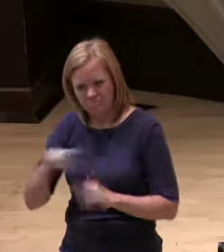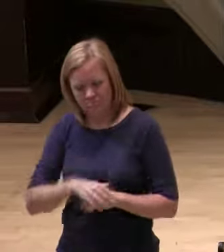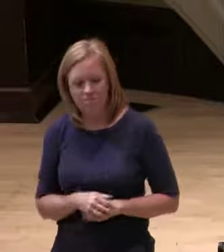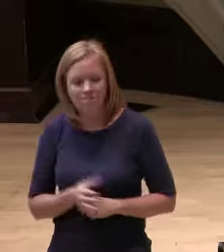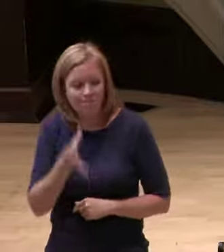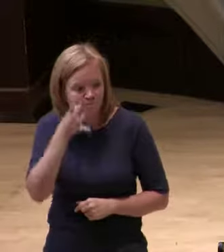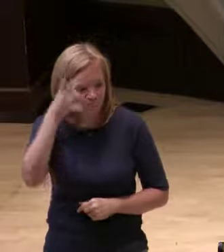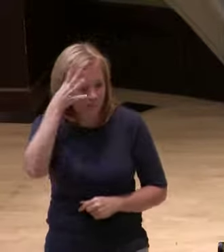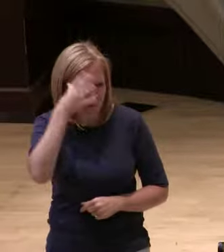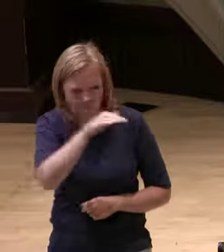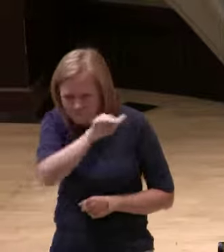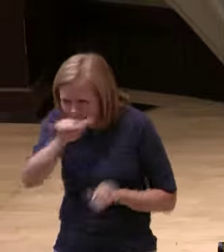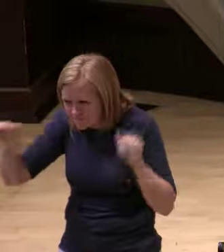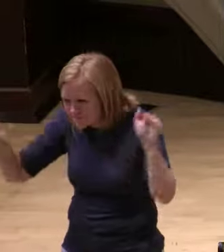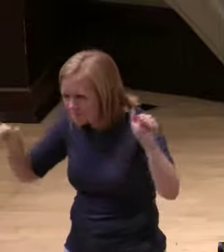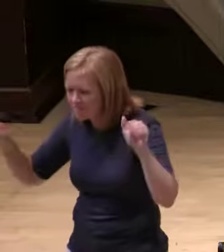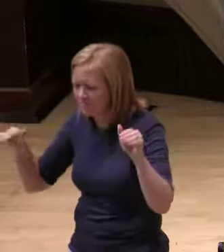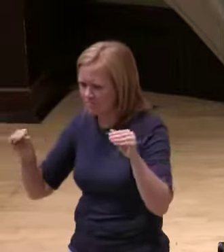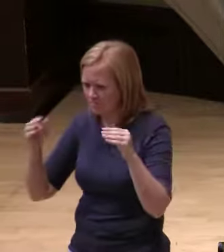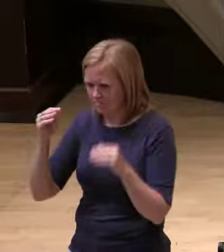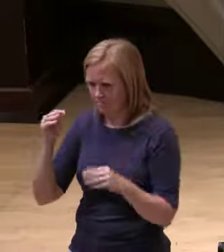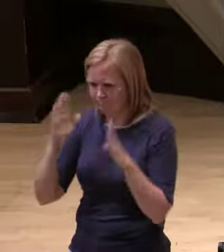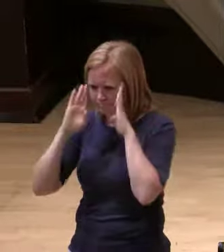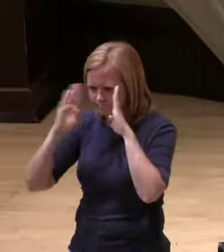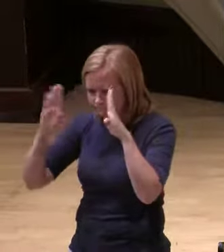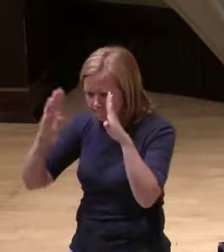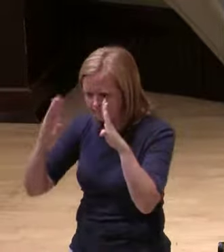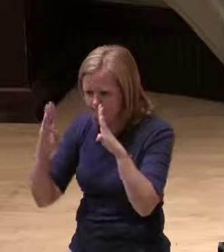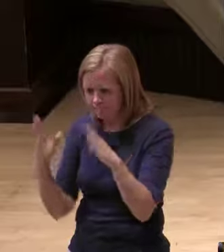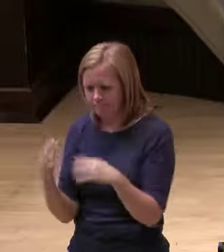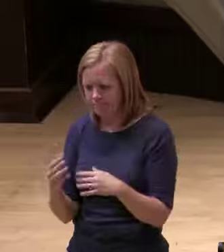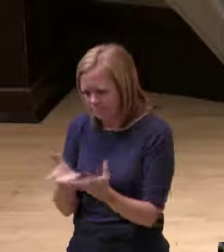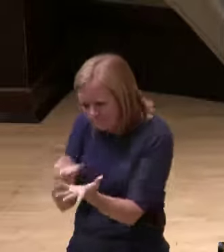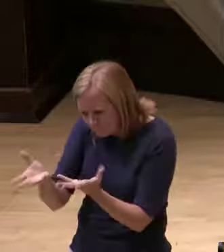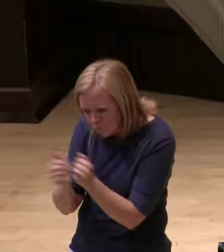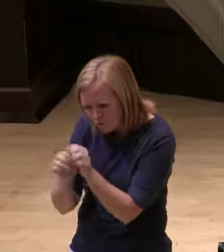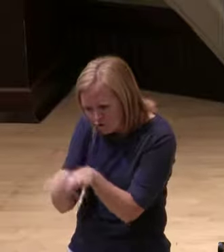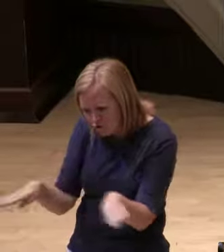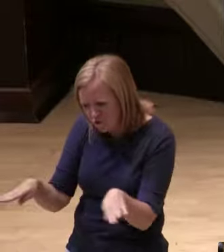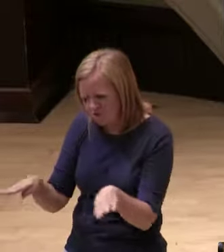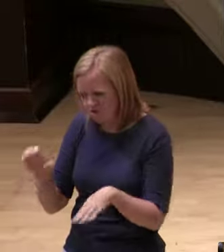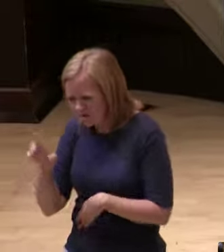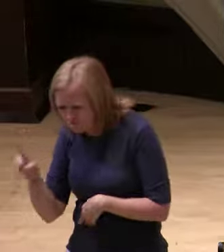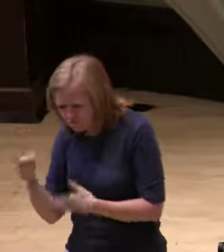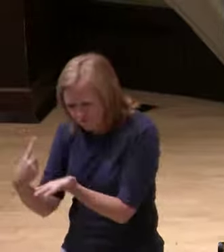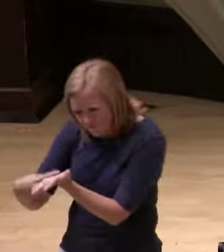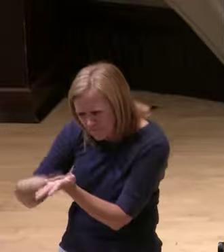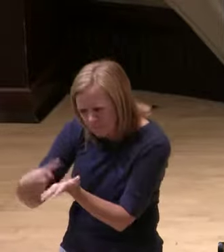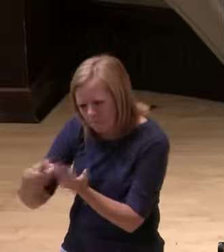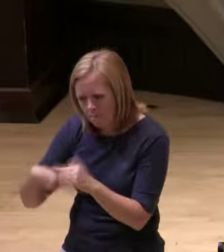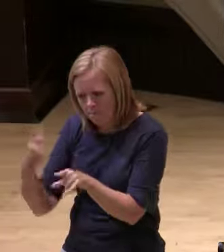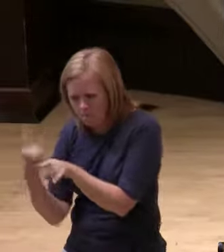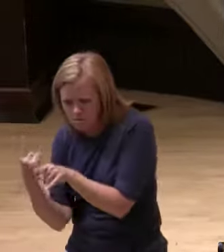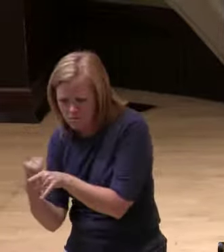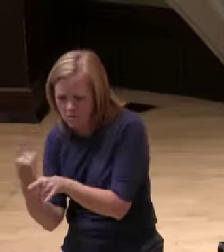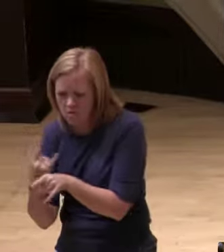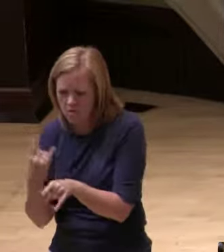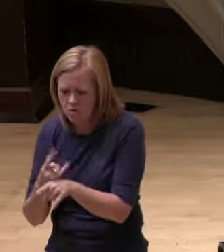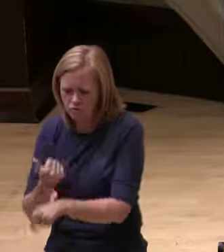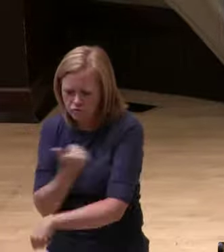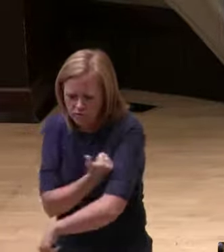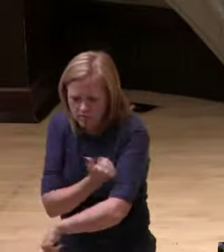be informed and engage your children in conversation and education about alcoholism and